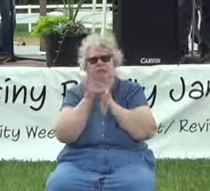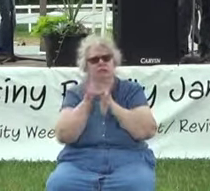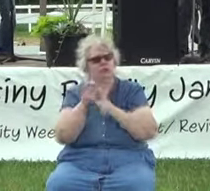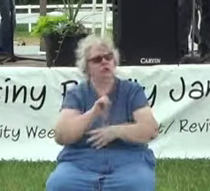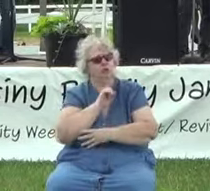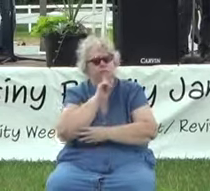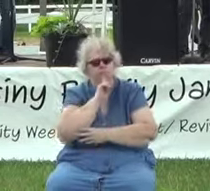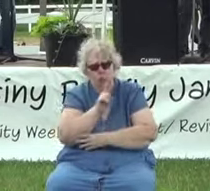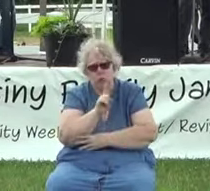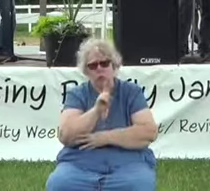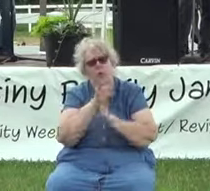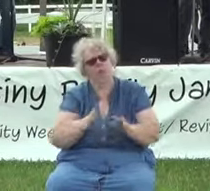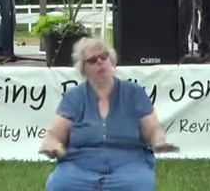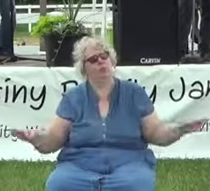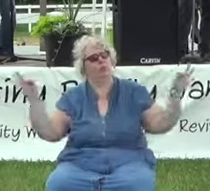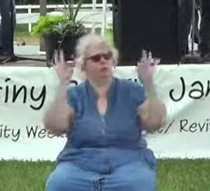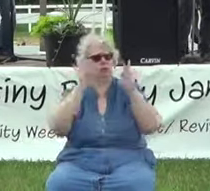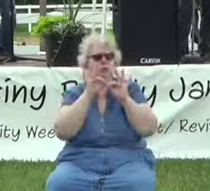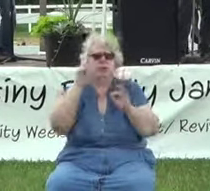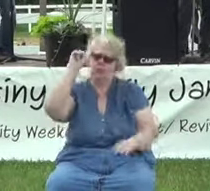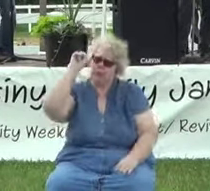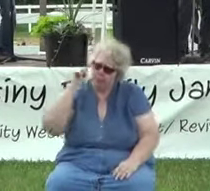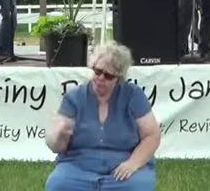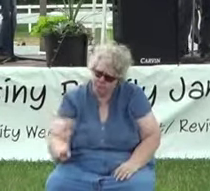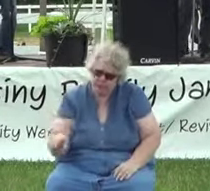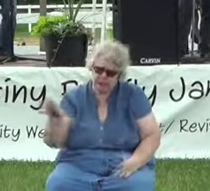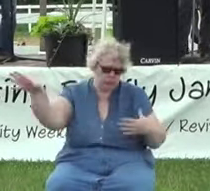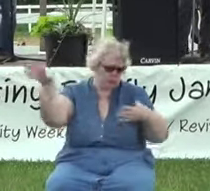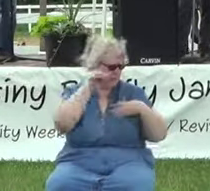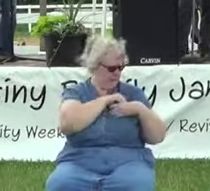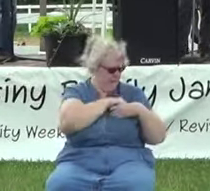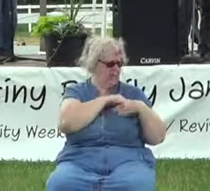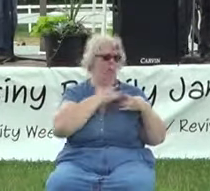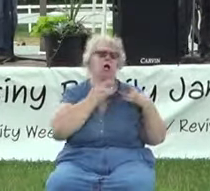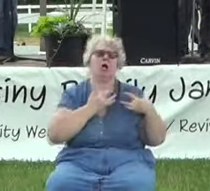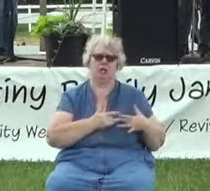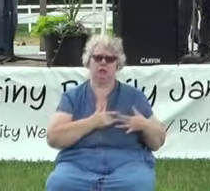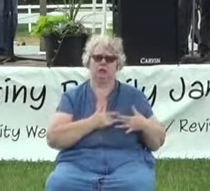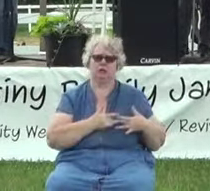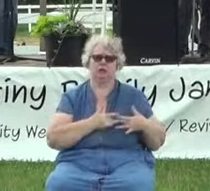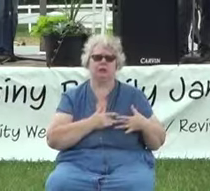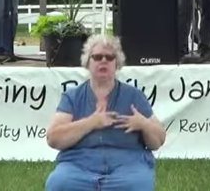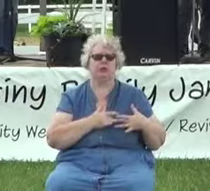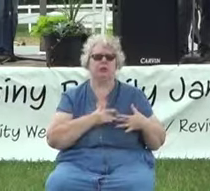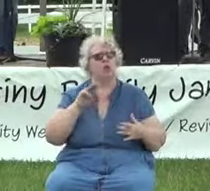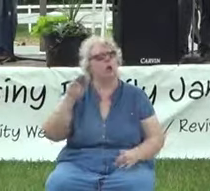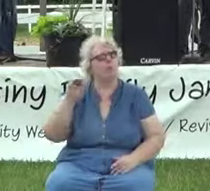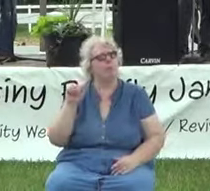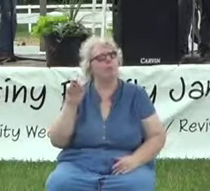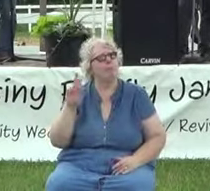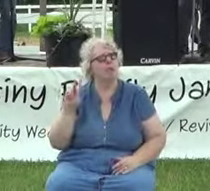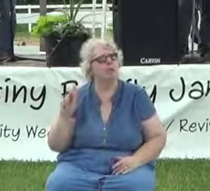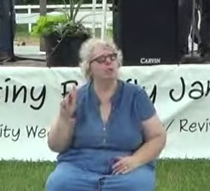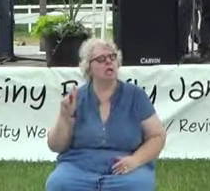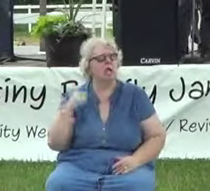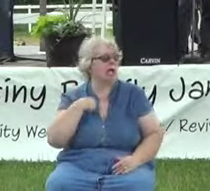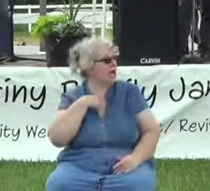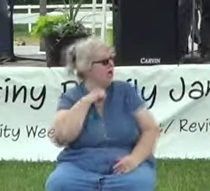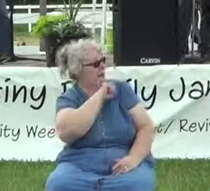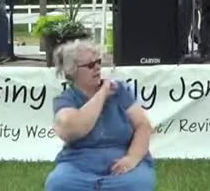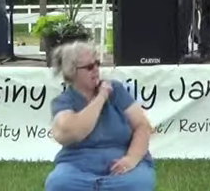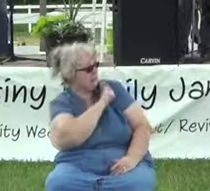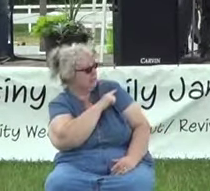important. And we need to get it in our hearts. And Mark, I just asked him this morning if he'd step up here and help me.